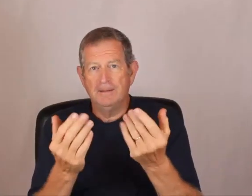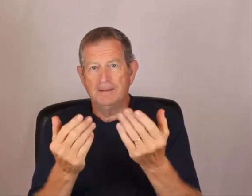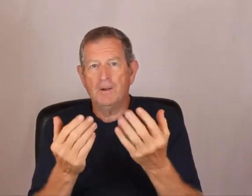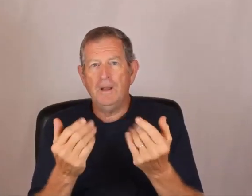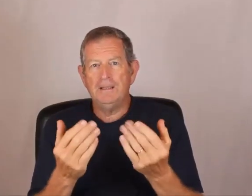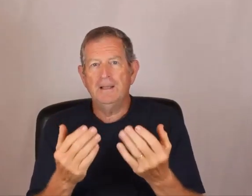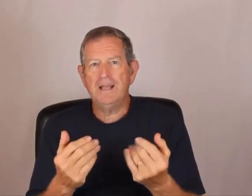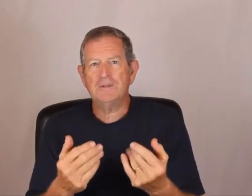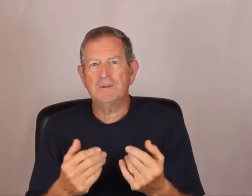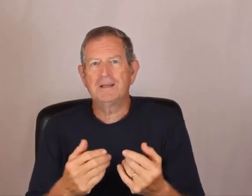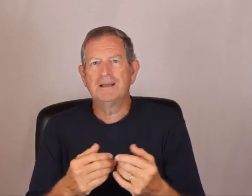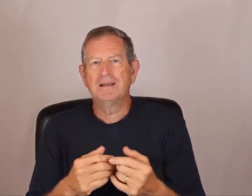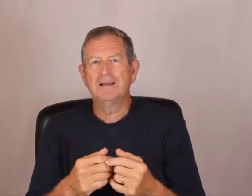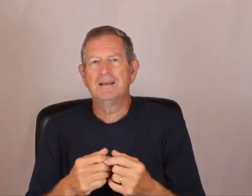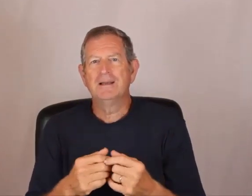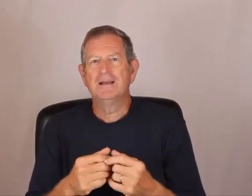Go ahead, answer.